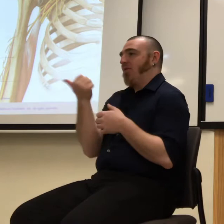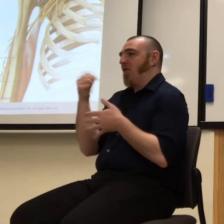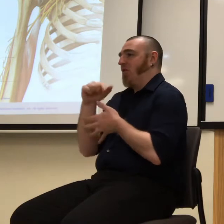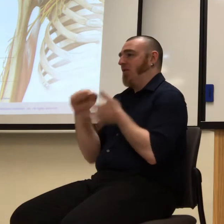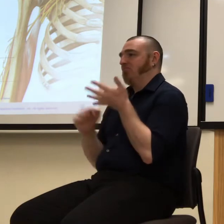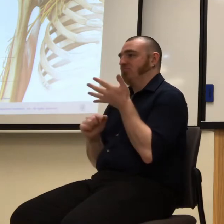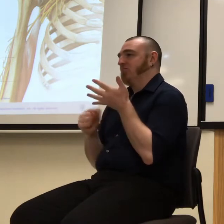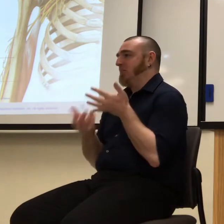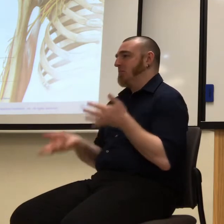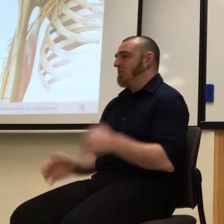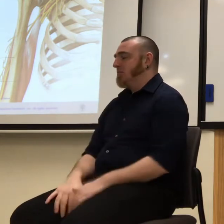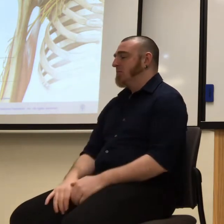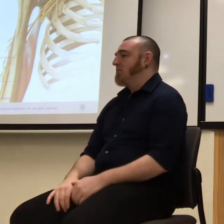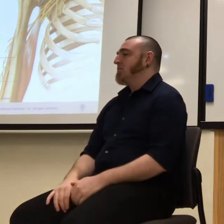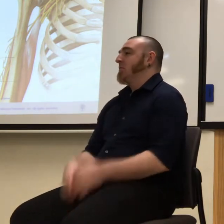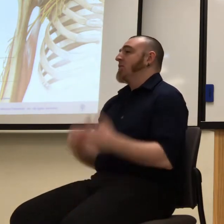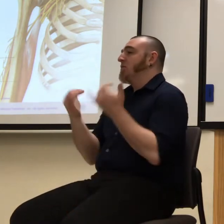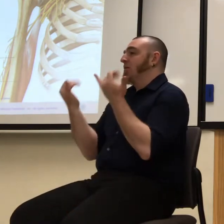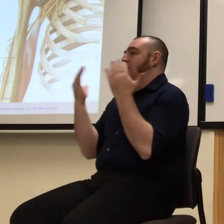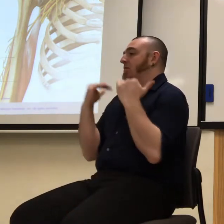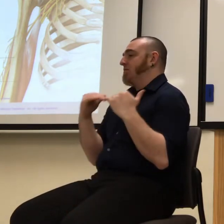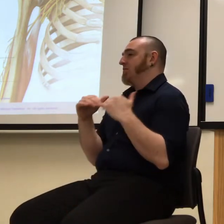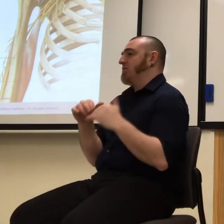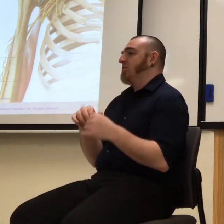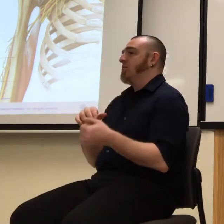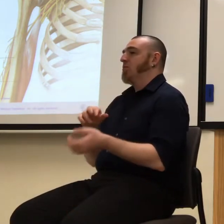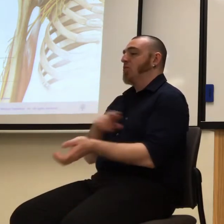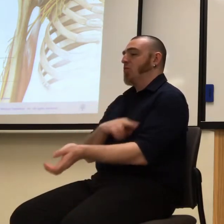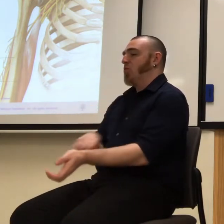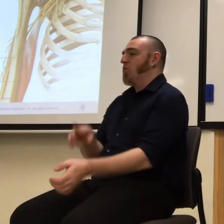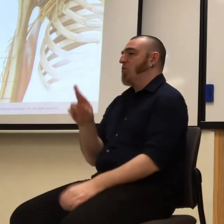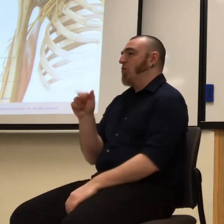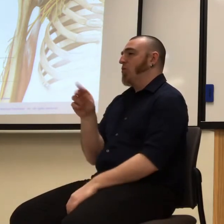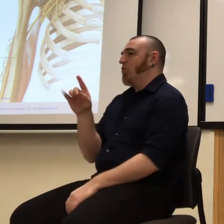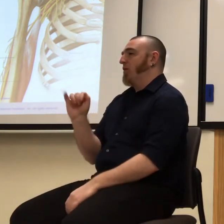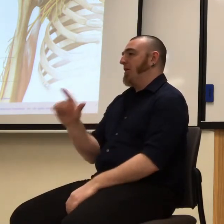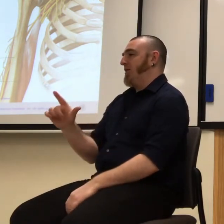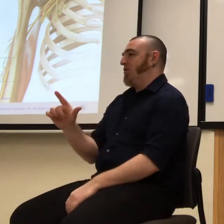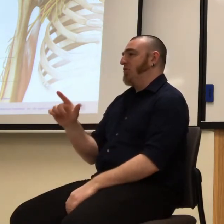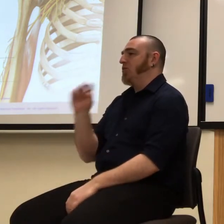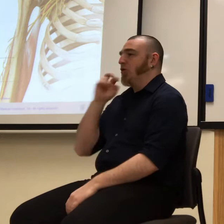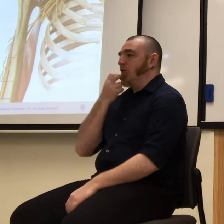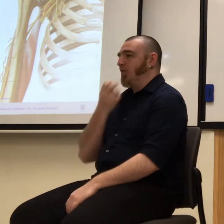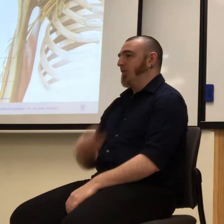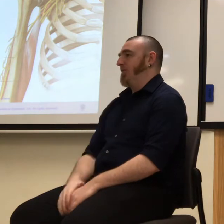But I do want to move on to the radial nerve.